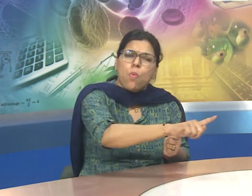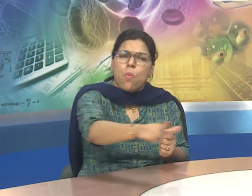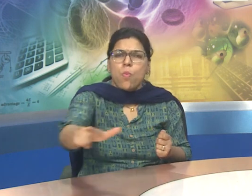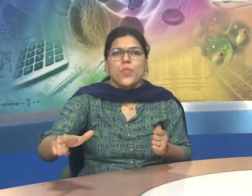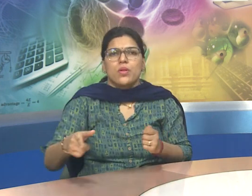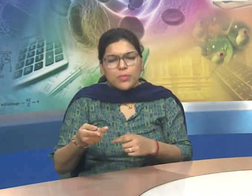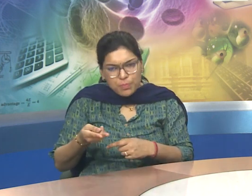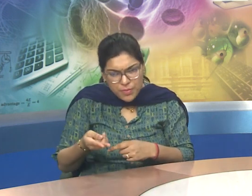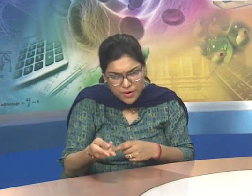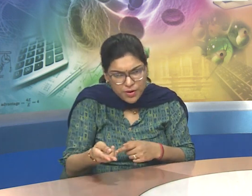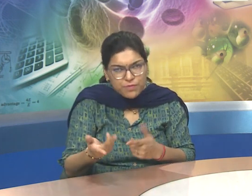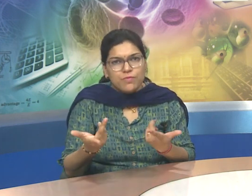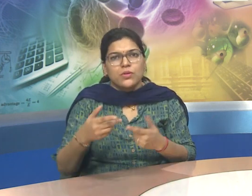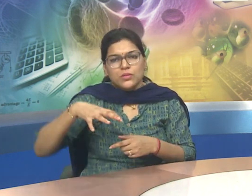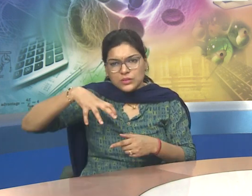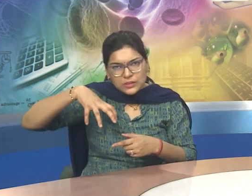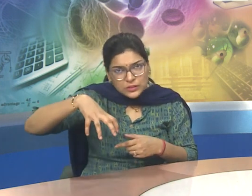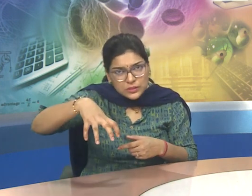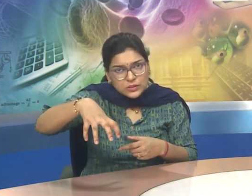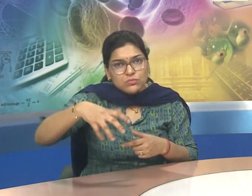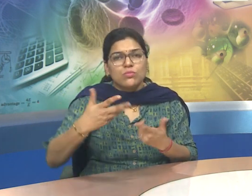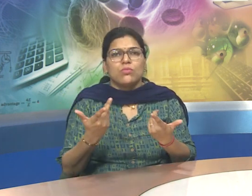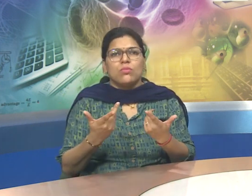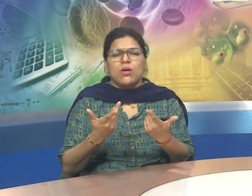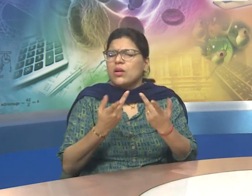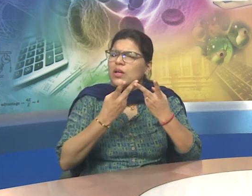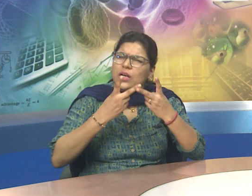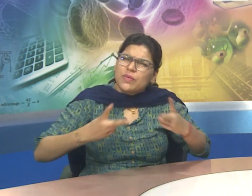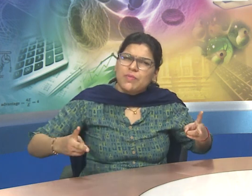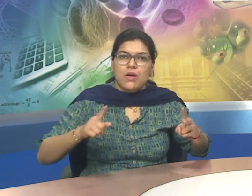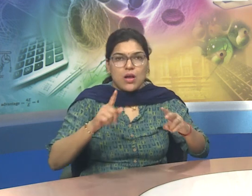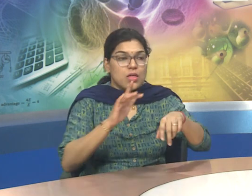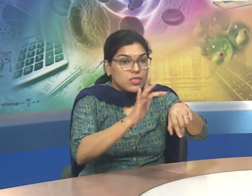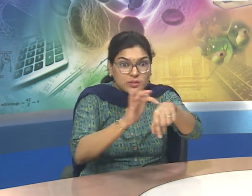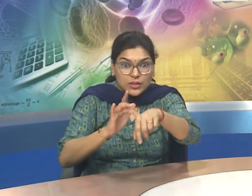need. So all the things which we can touch are known as hardware.